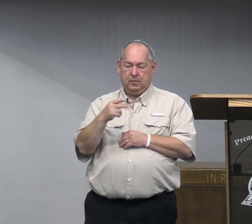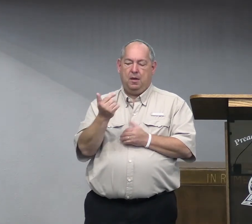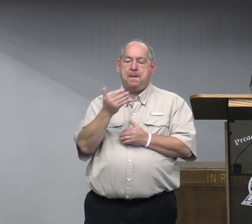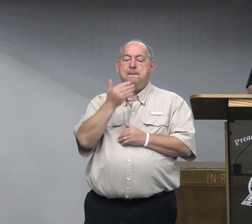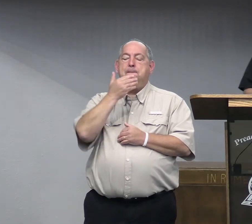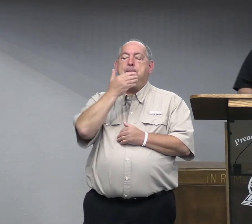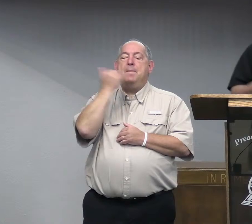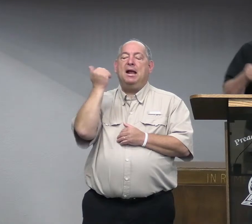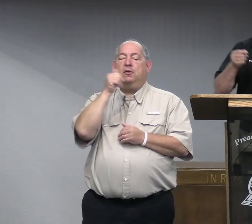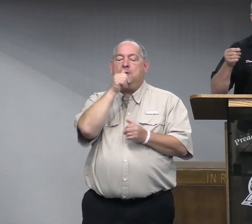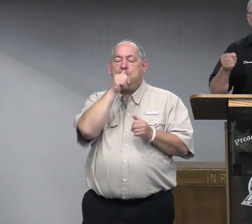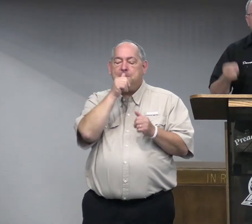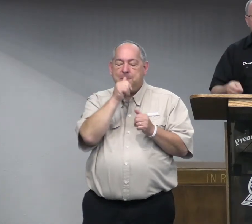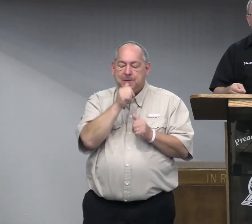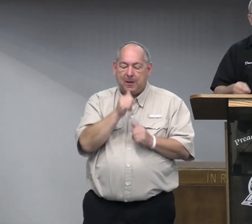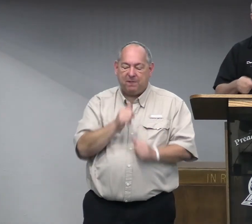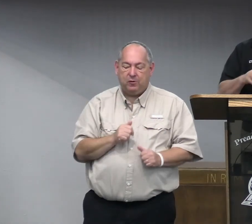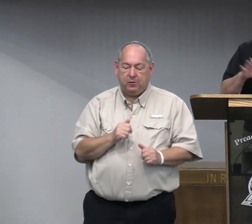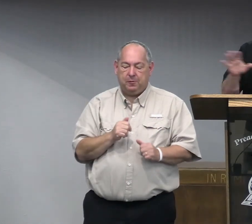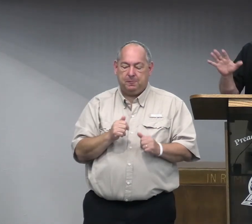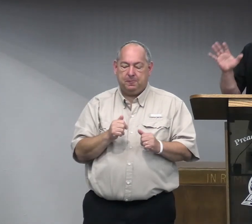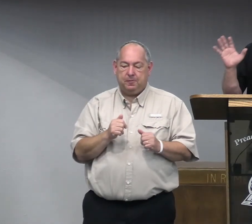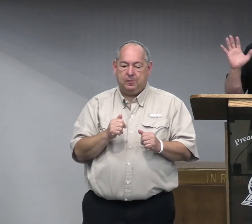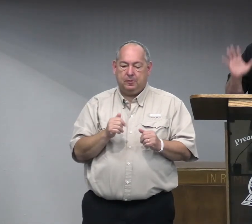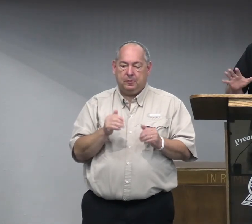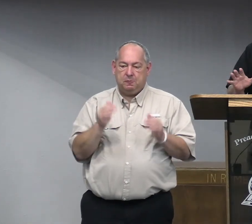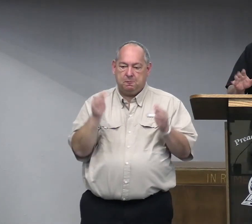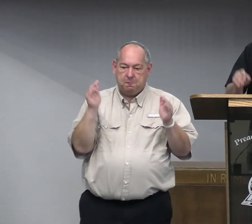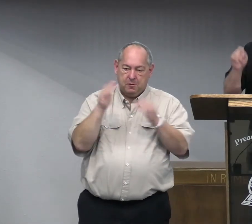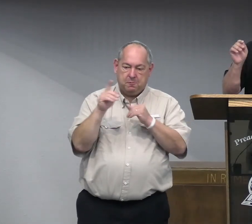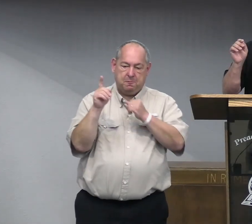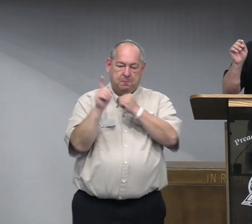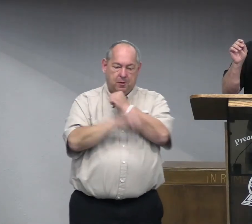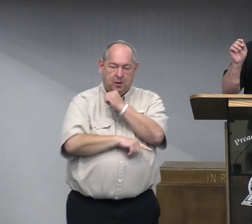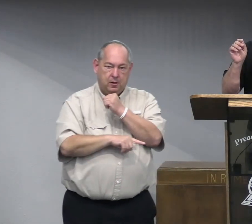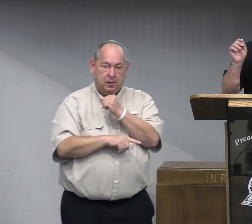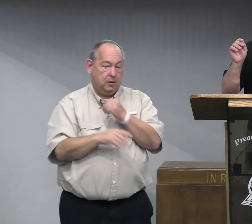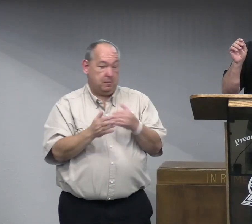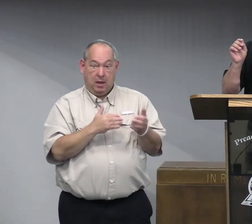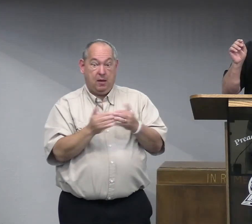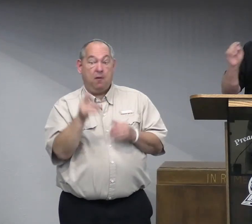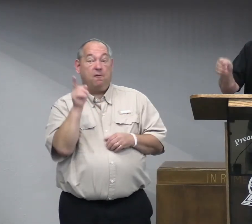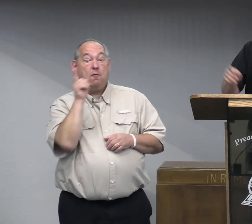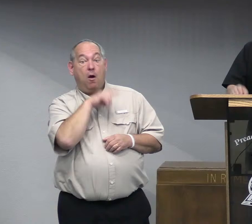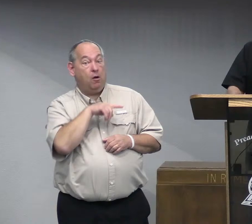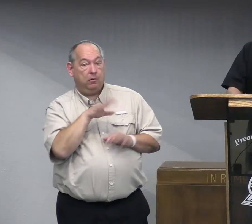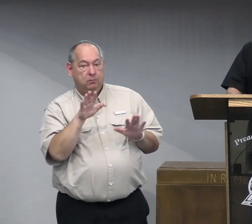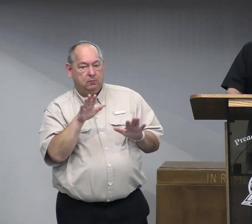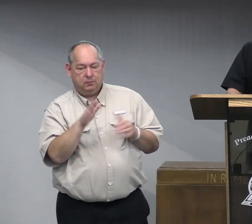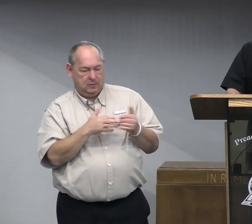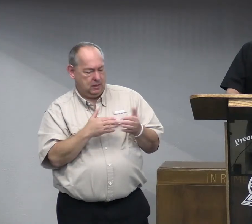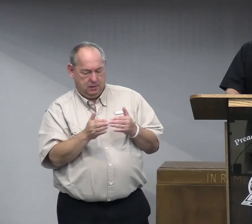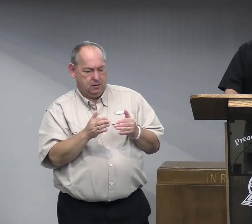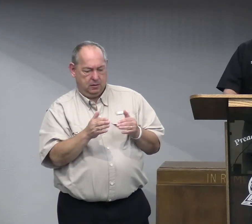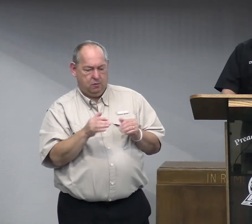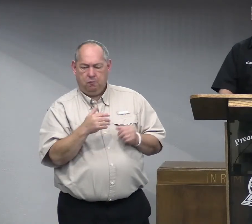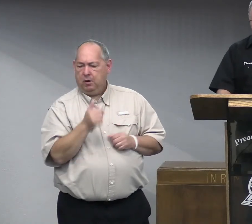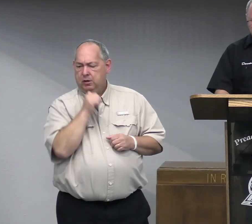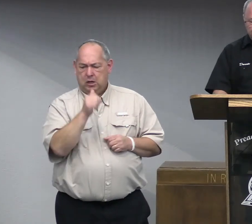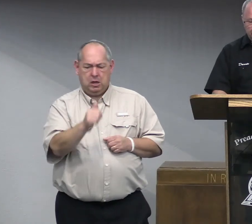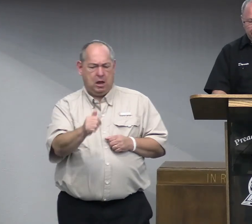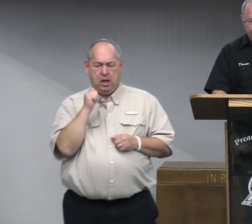better to suffer the penalty, even though that was false, than be disloyal to